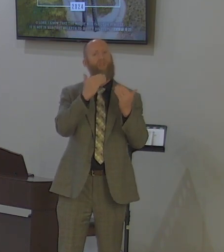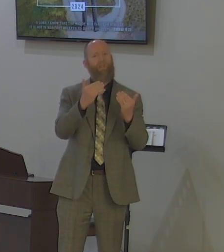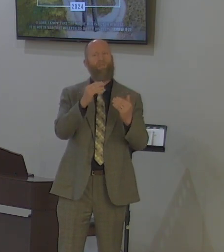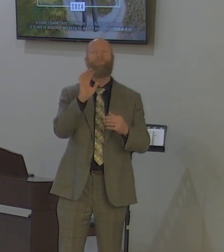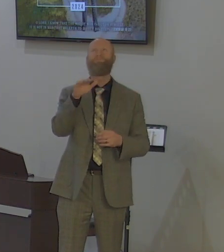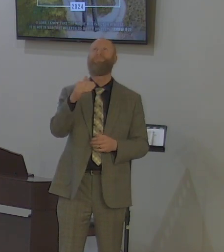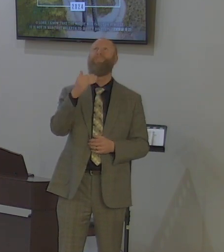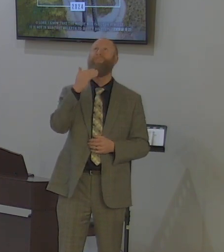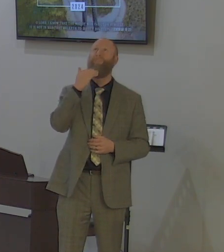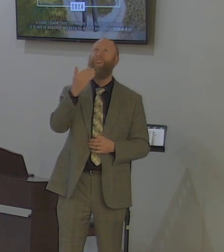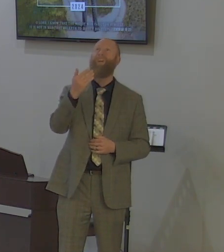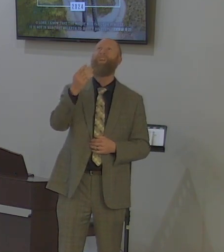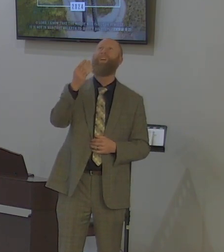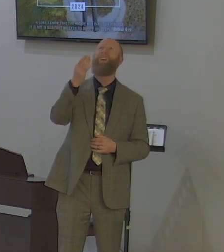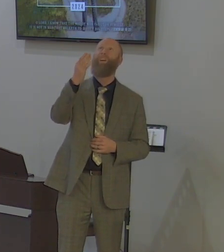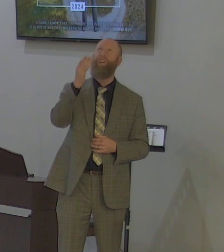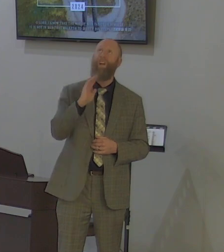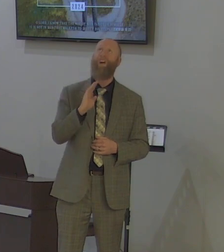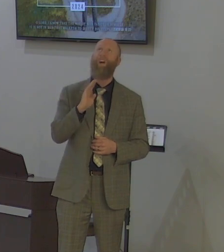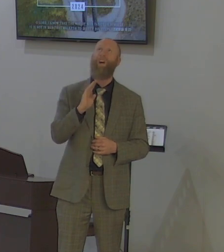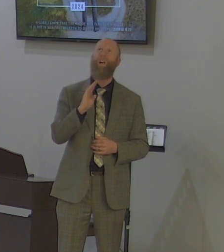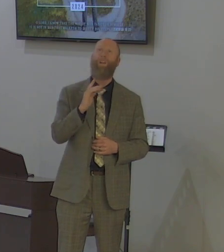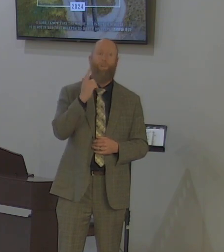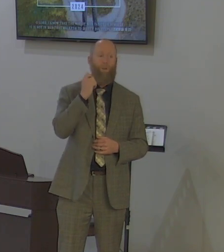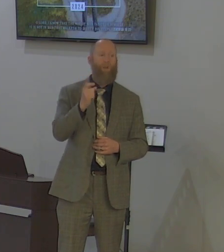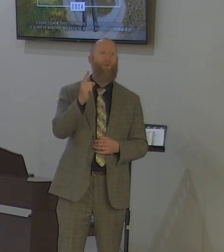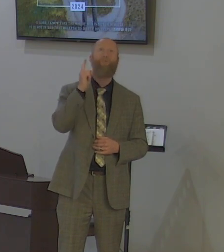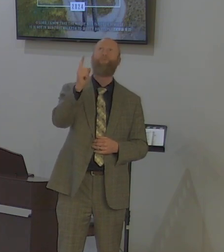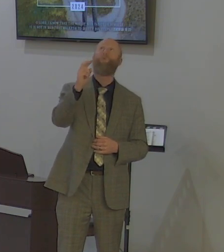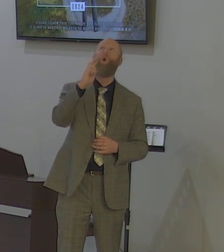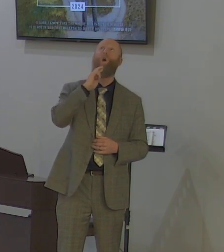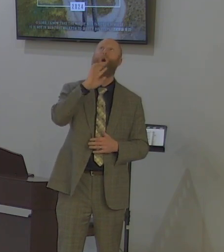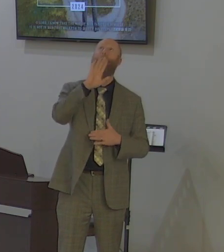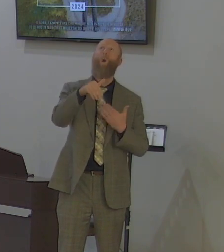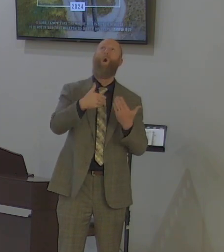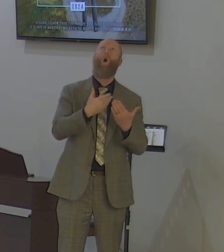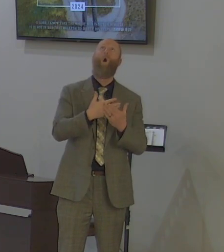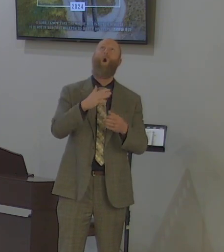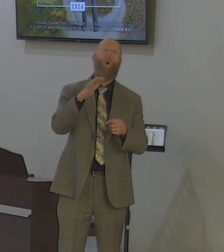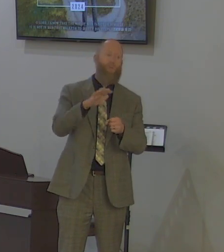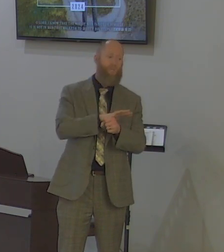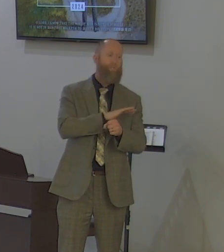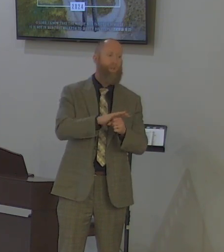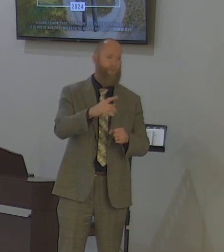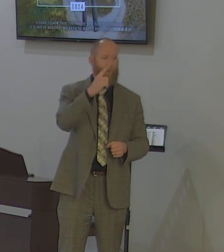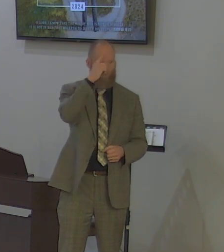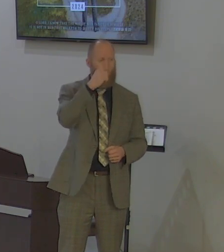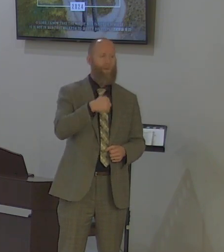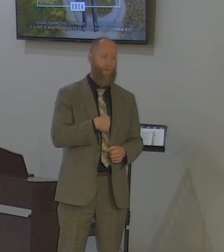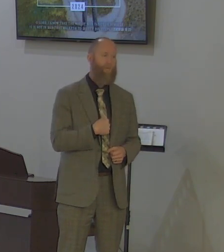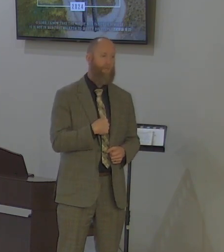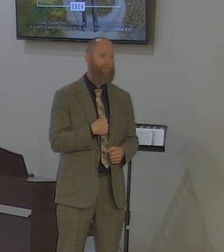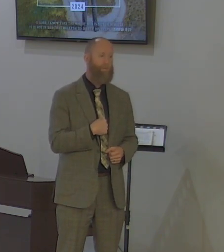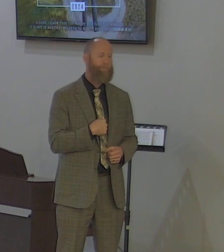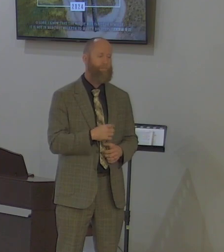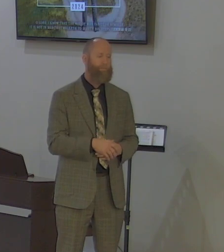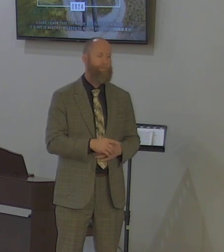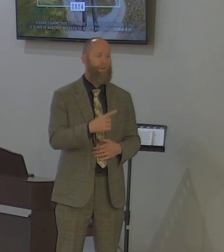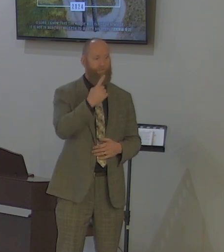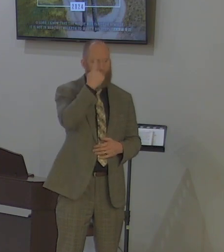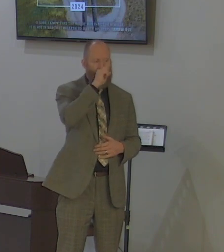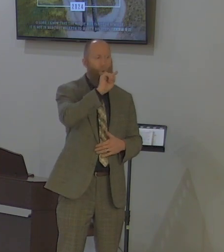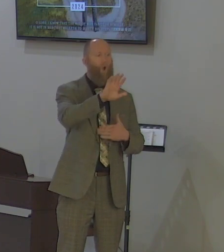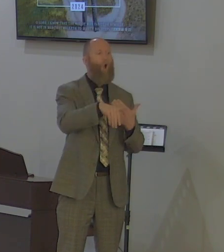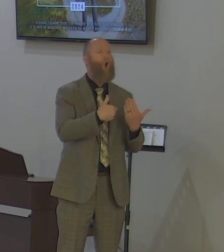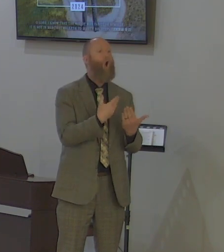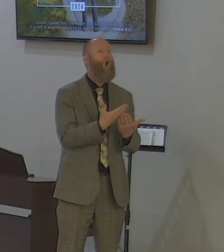God. Because an all-sufficient Christ is sufficient for all things.